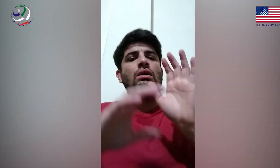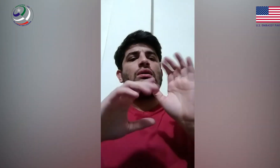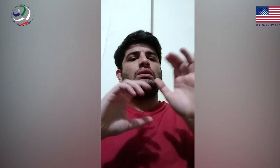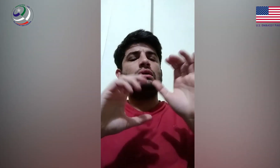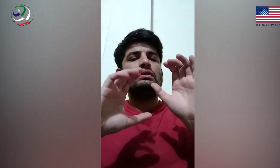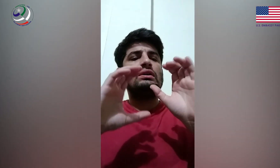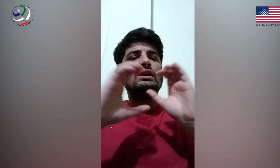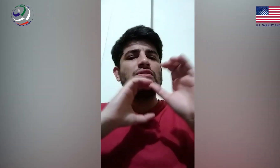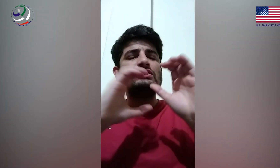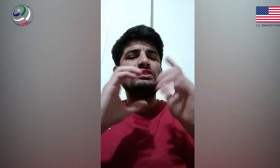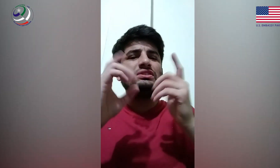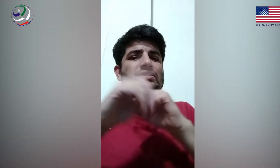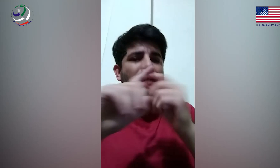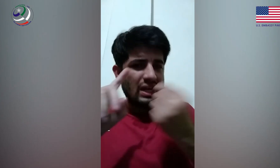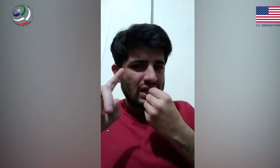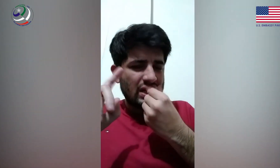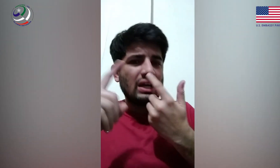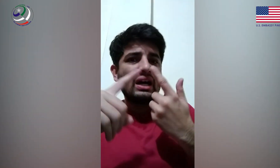was saying. So I had to write it down.